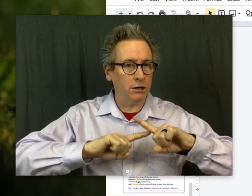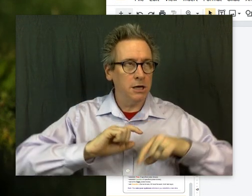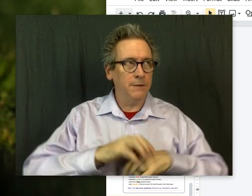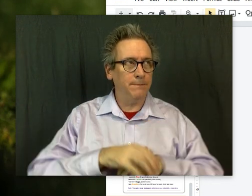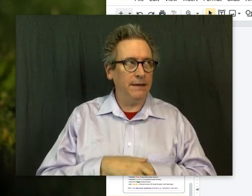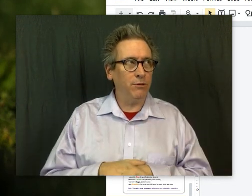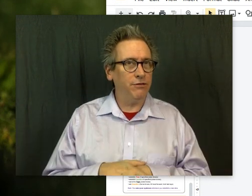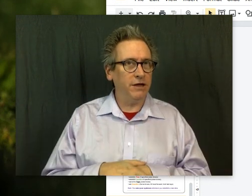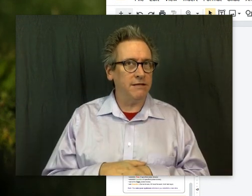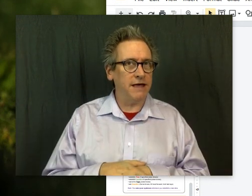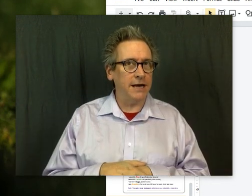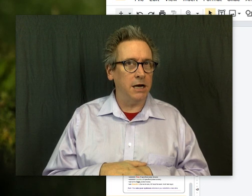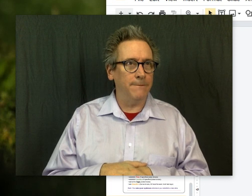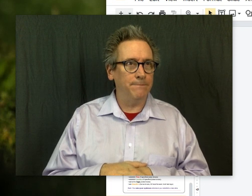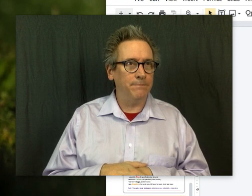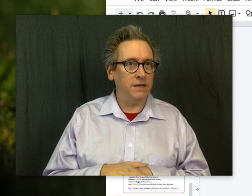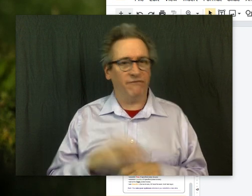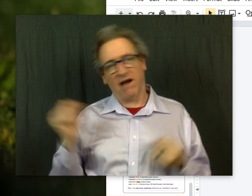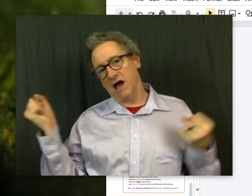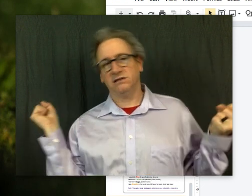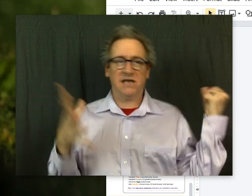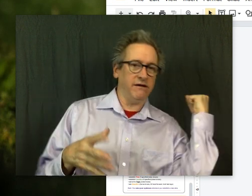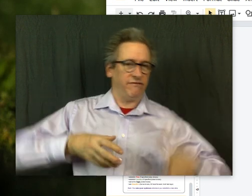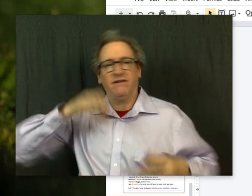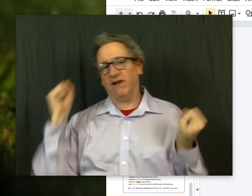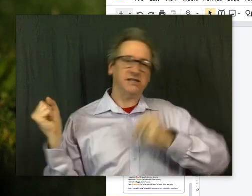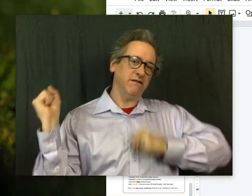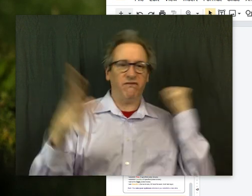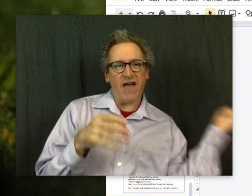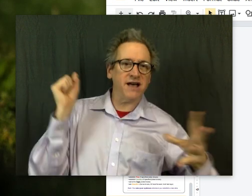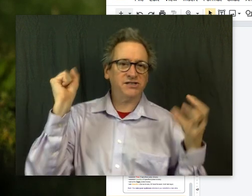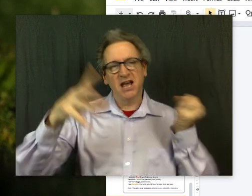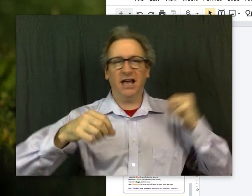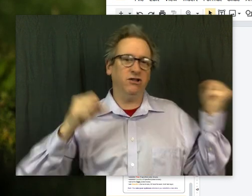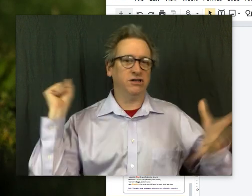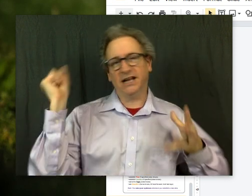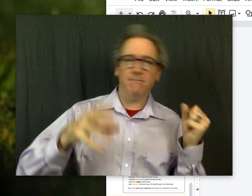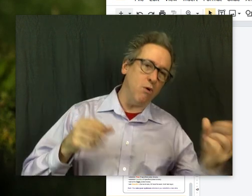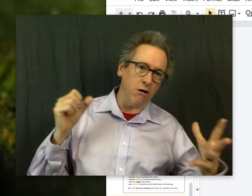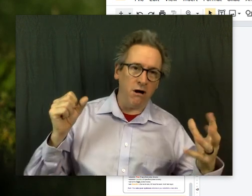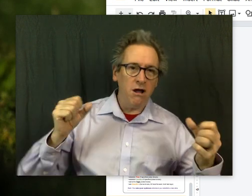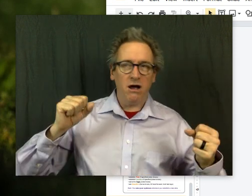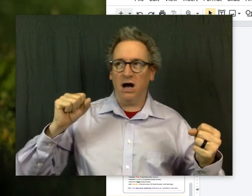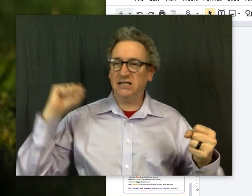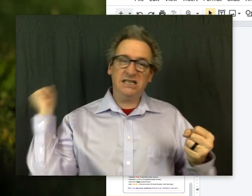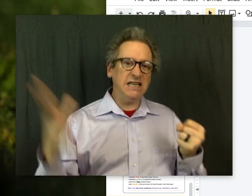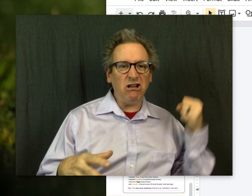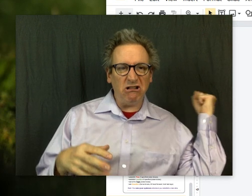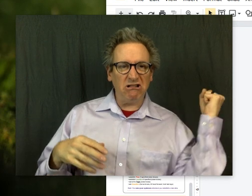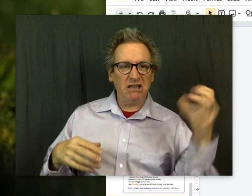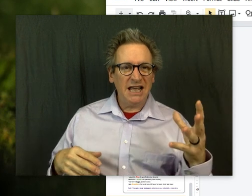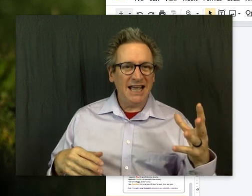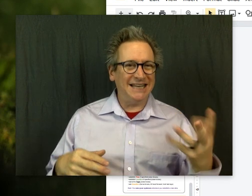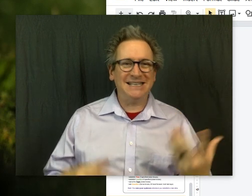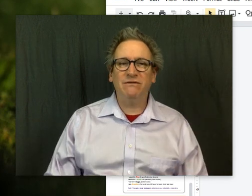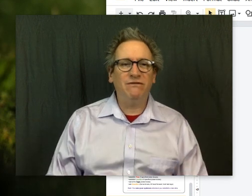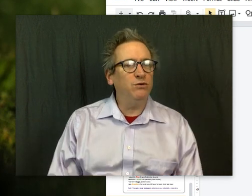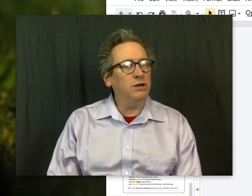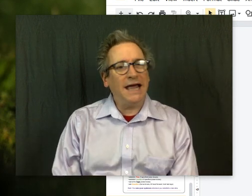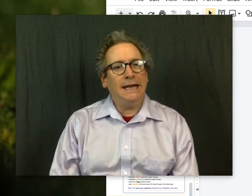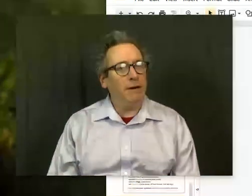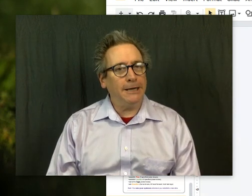clear. People think that if I sign fast, it looks like I'm more skilled. It